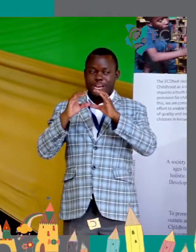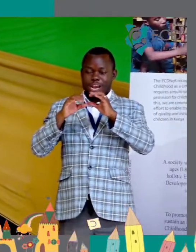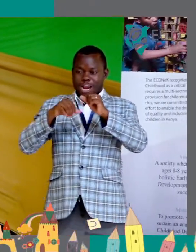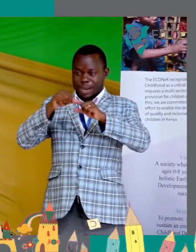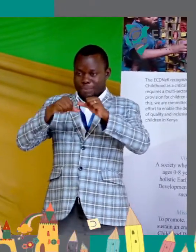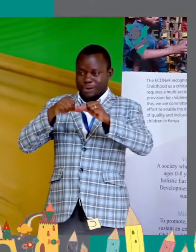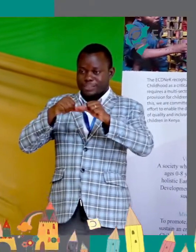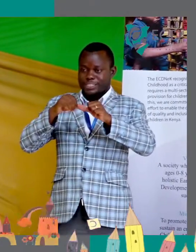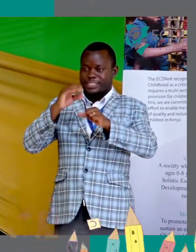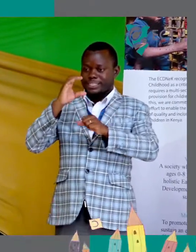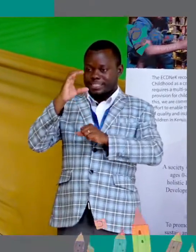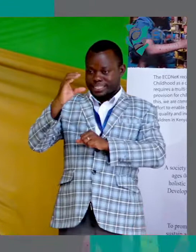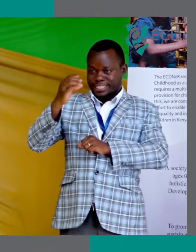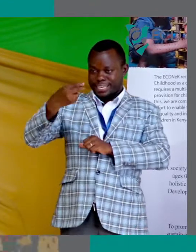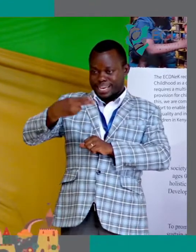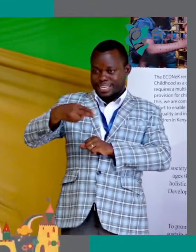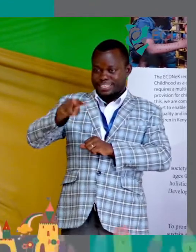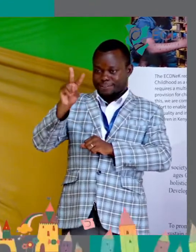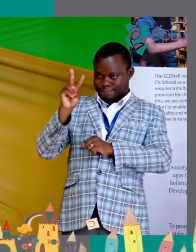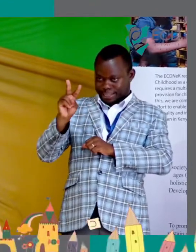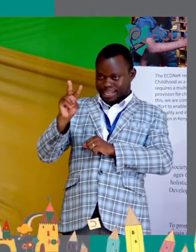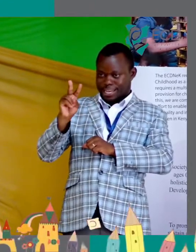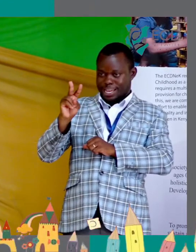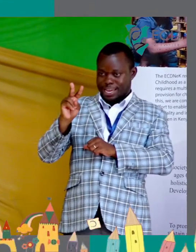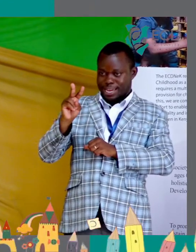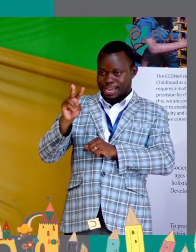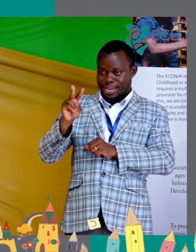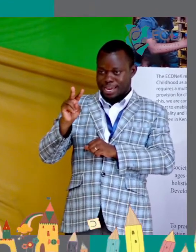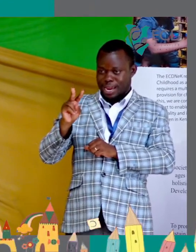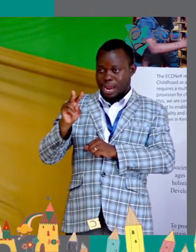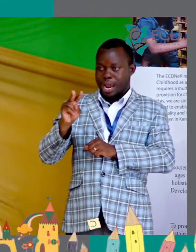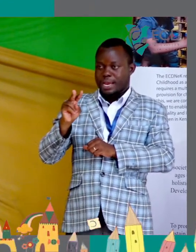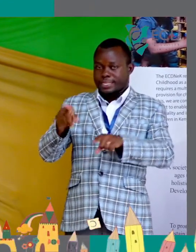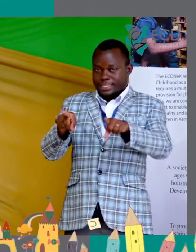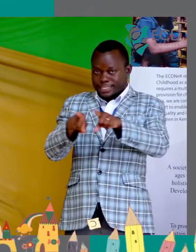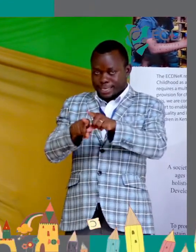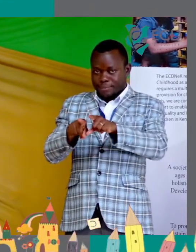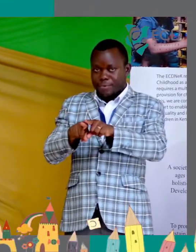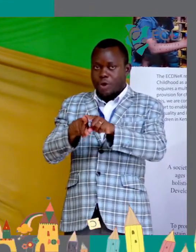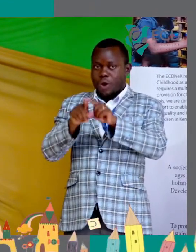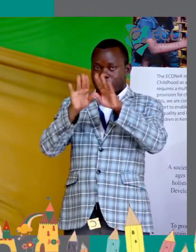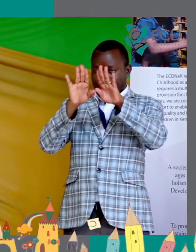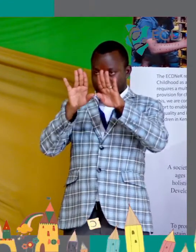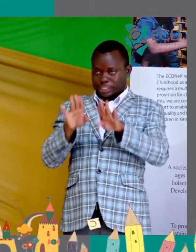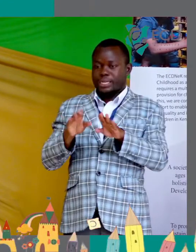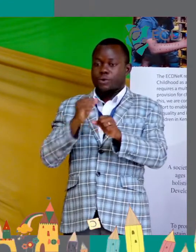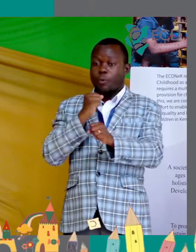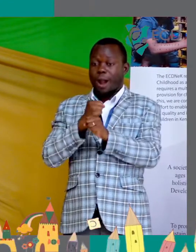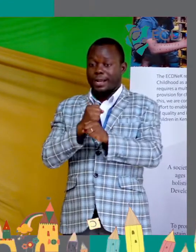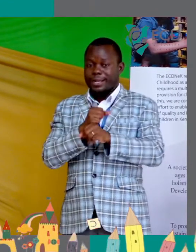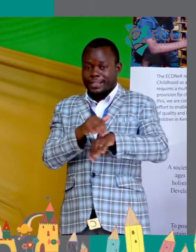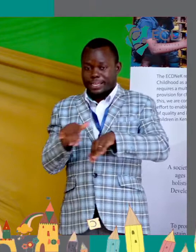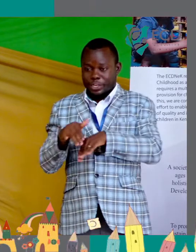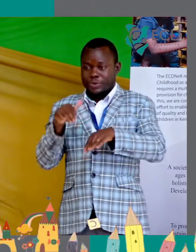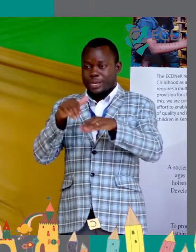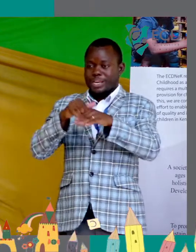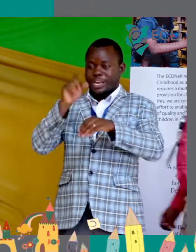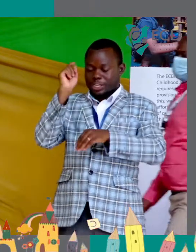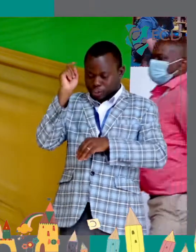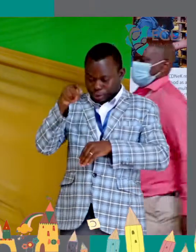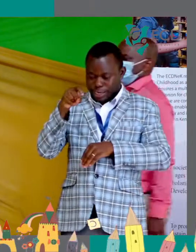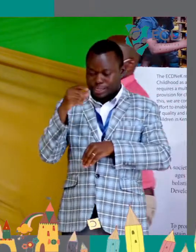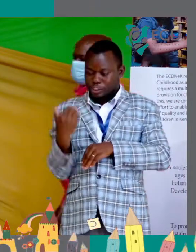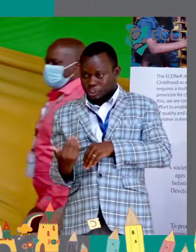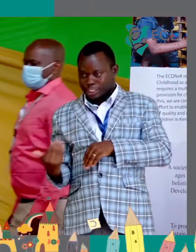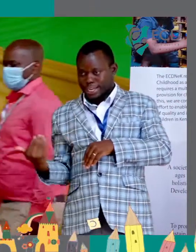on CHVs and how they play a critical role on this journey of ensuring children's